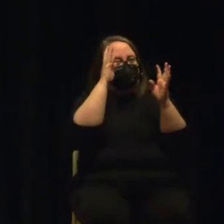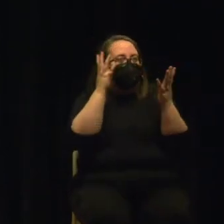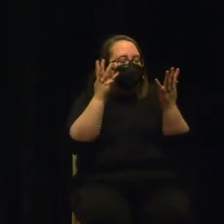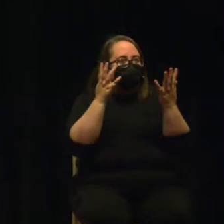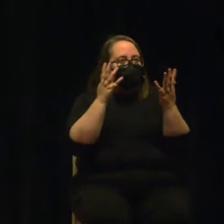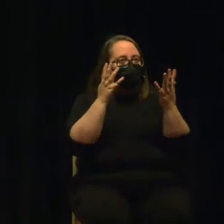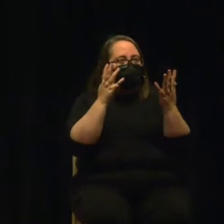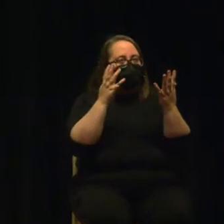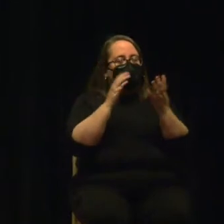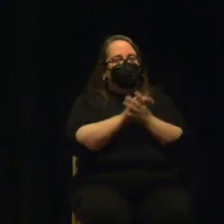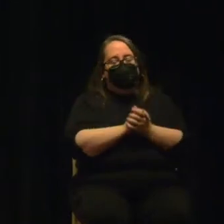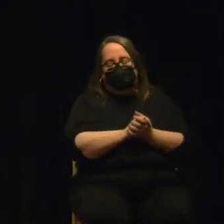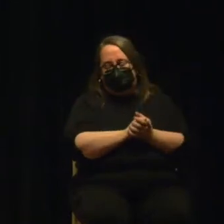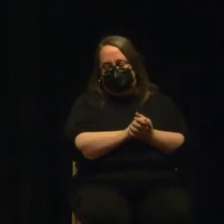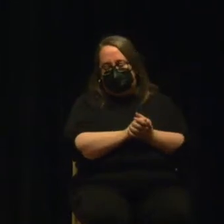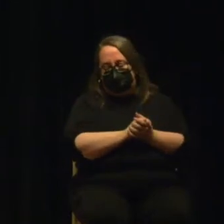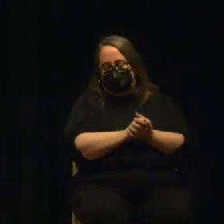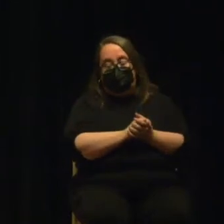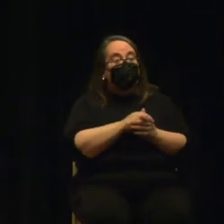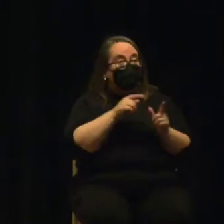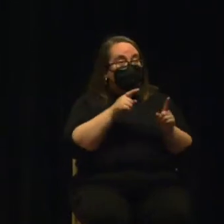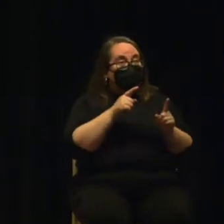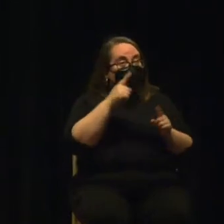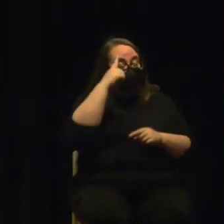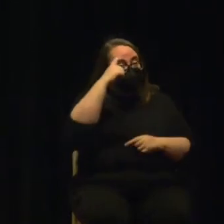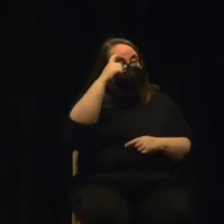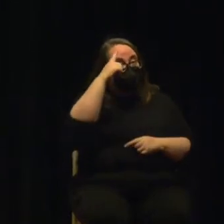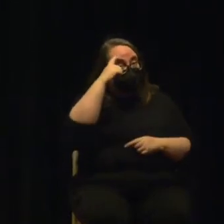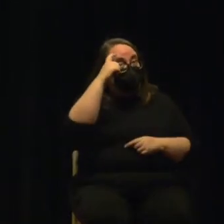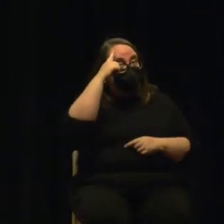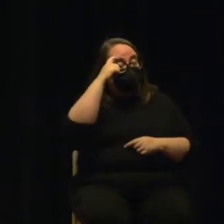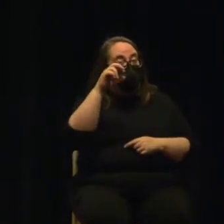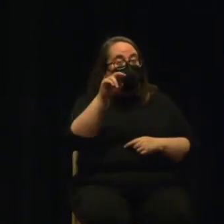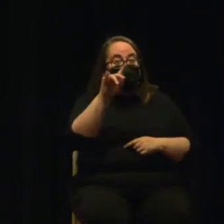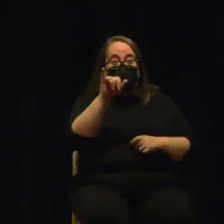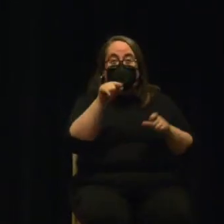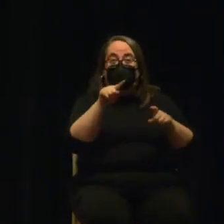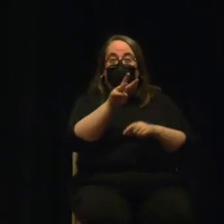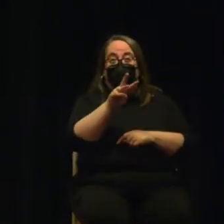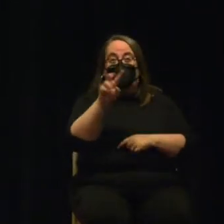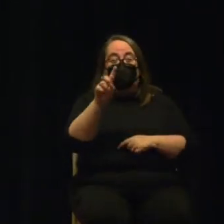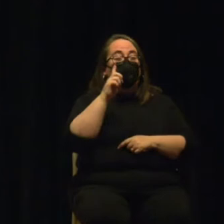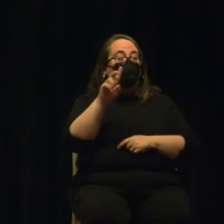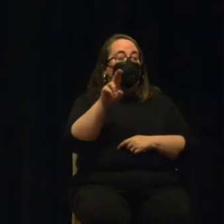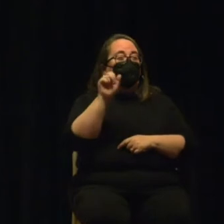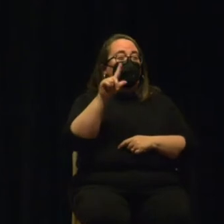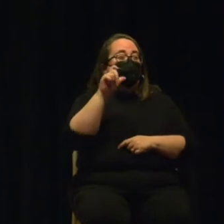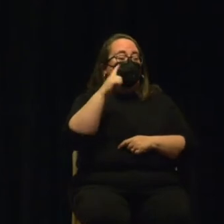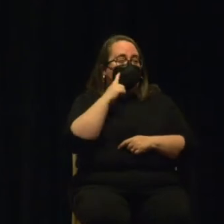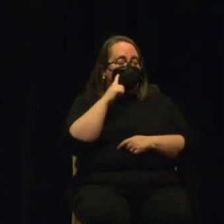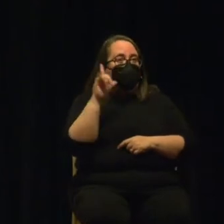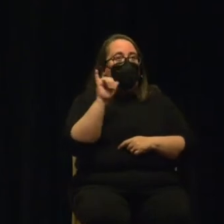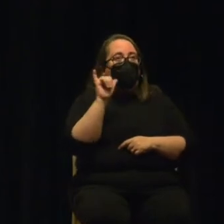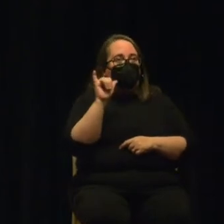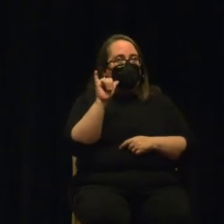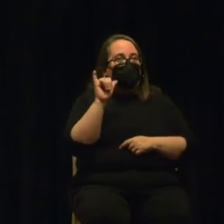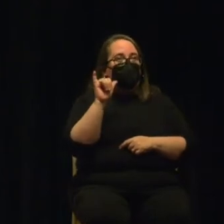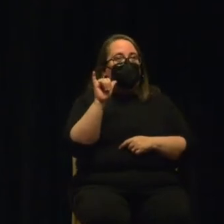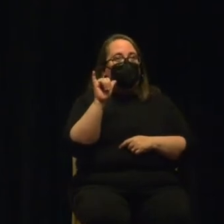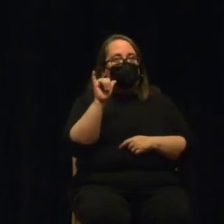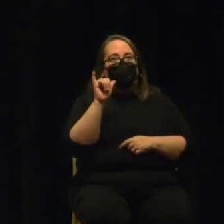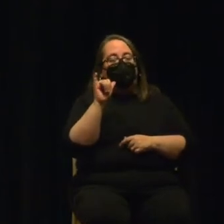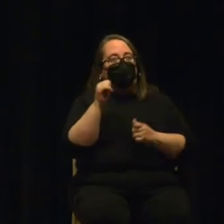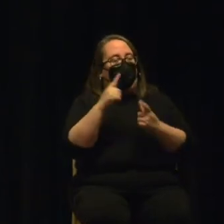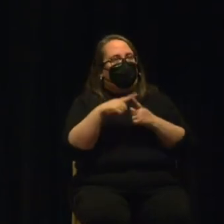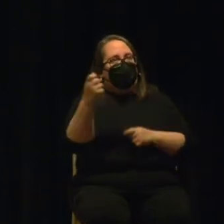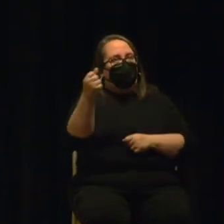He was a spy in World War I for the U.S. government, who was also trying to bring him back to put him in